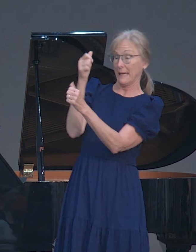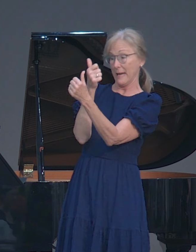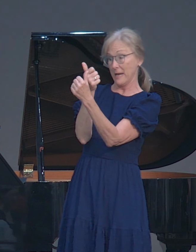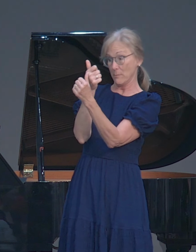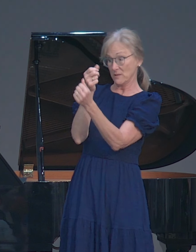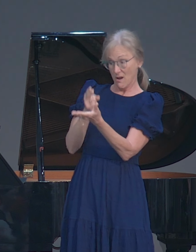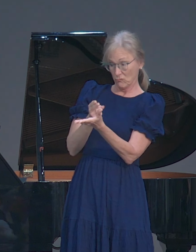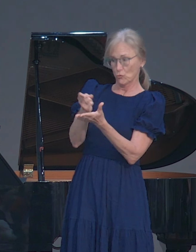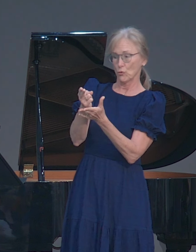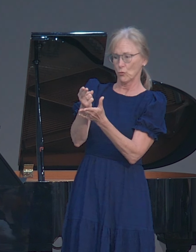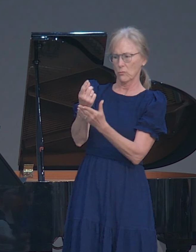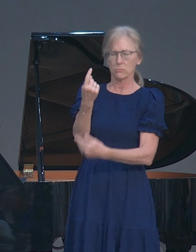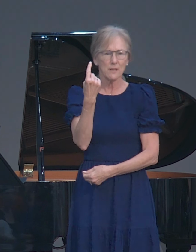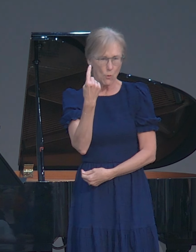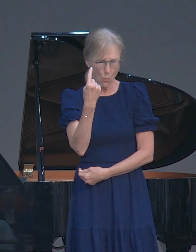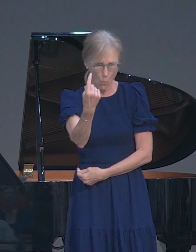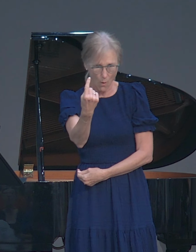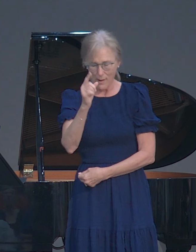the